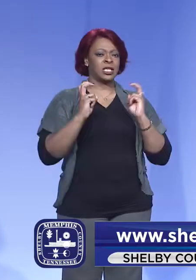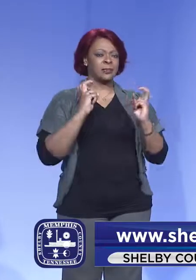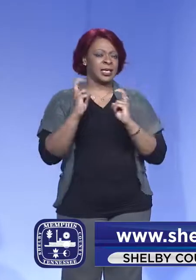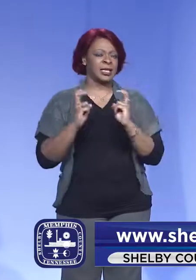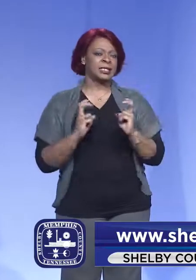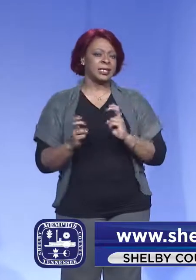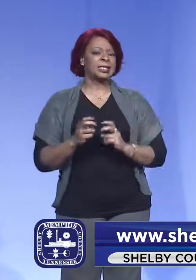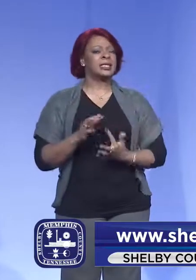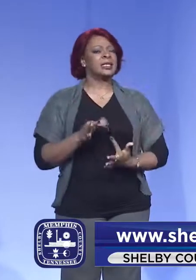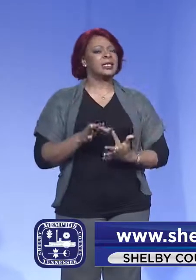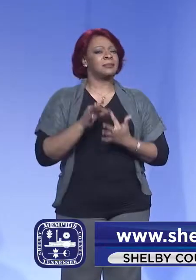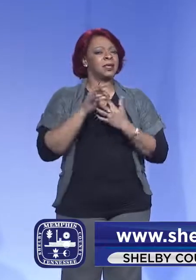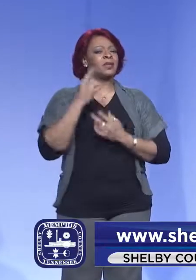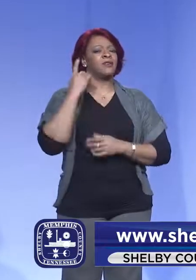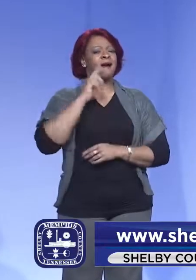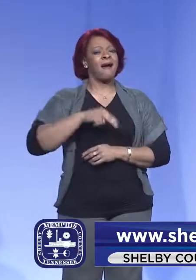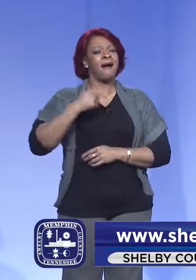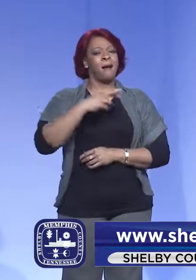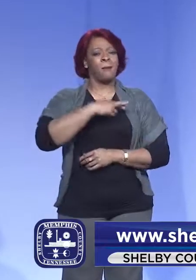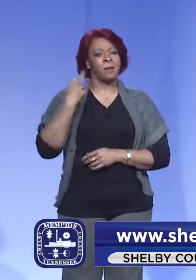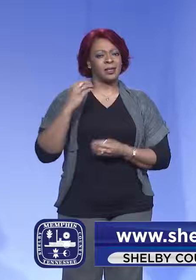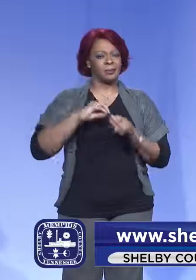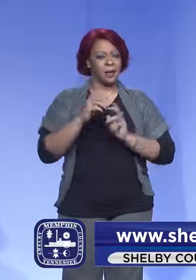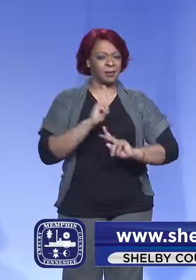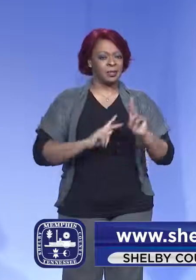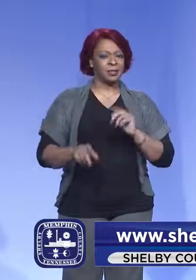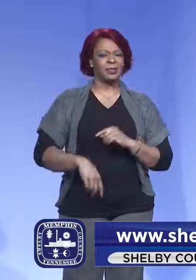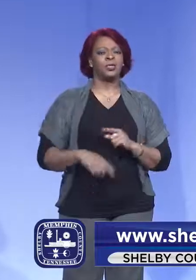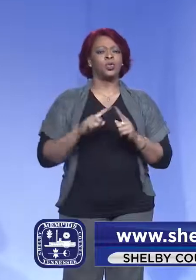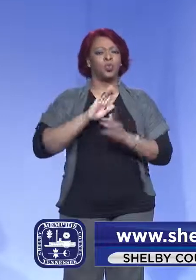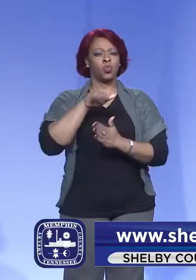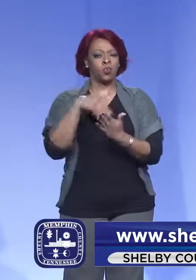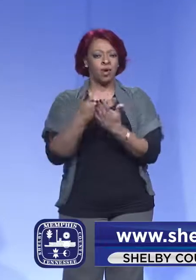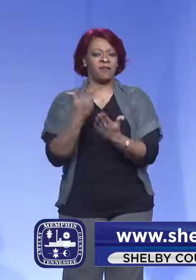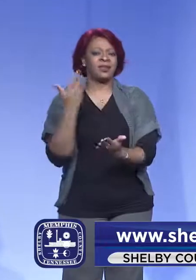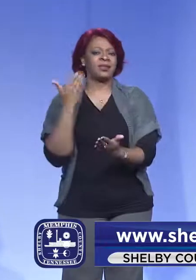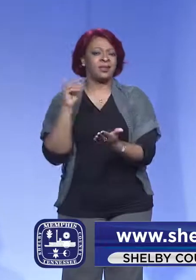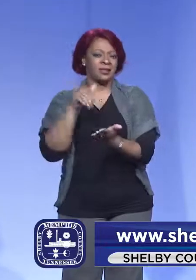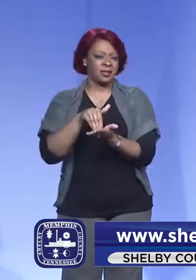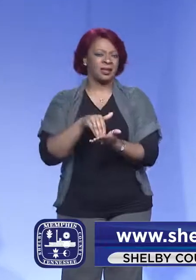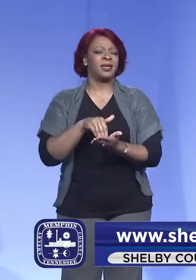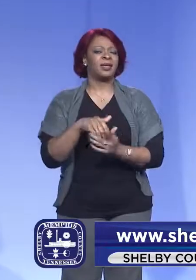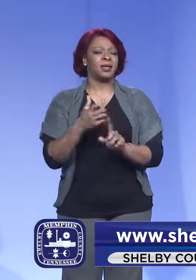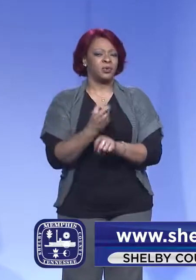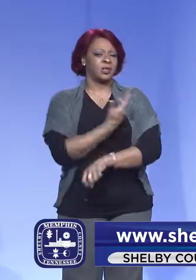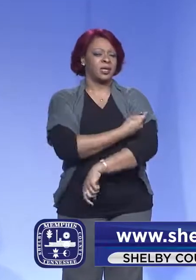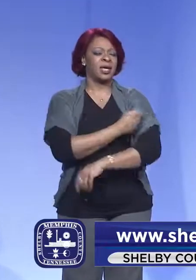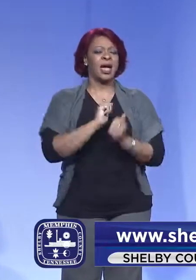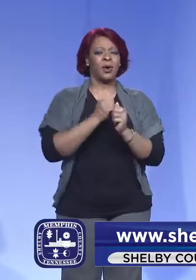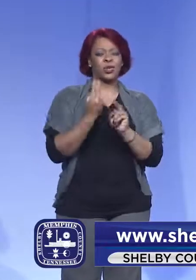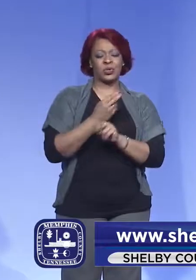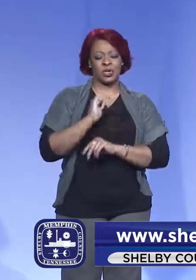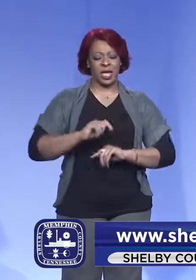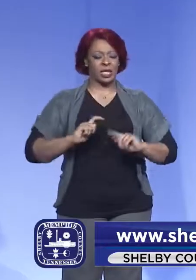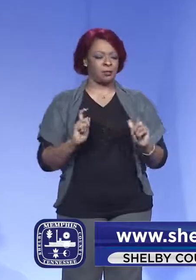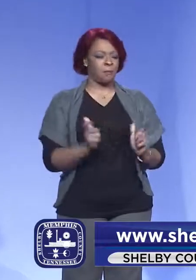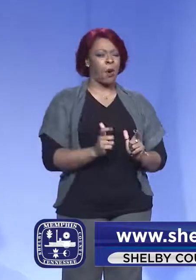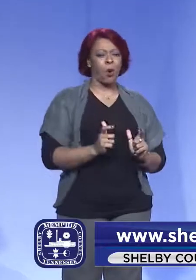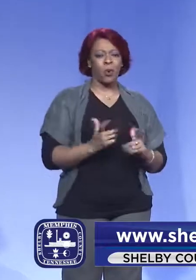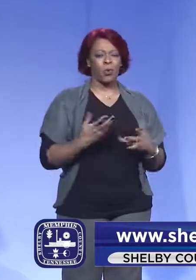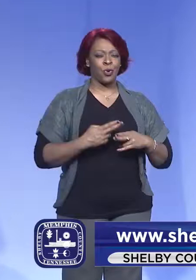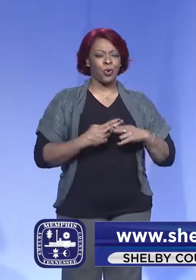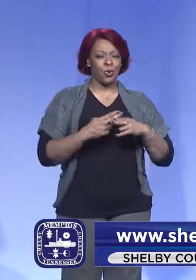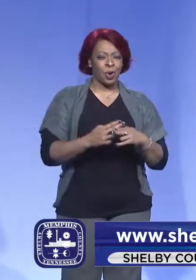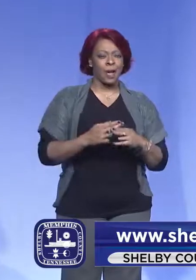transportation, particularly for vulnerable populations to the sites, or how we might use those smaller, what we're going to